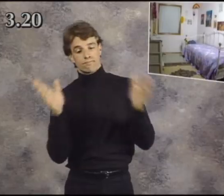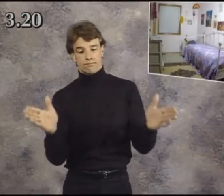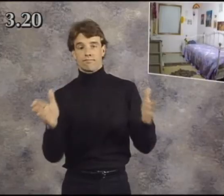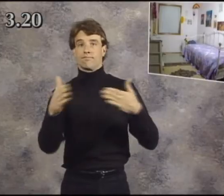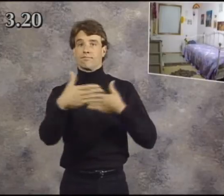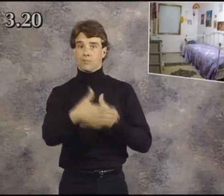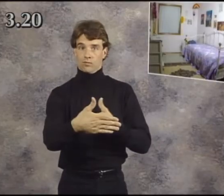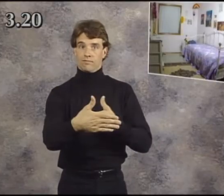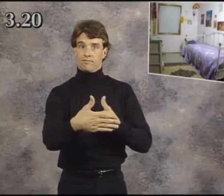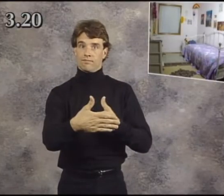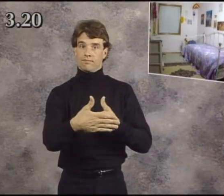Bedroom.